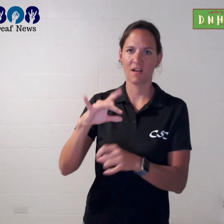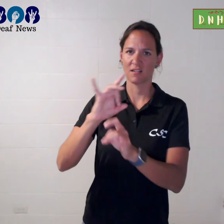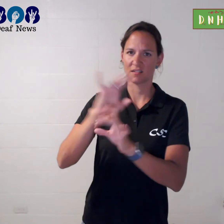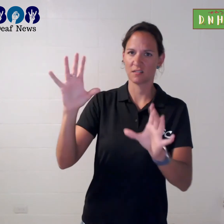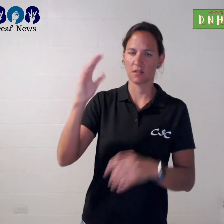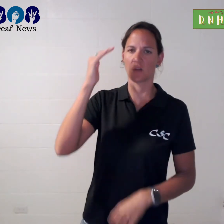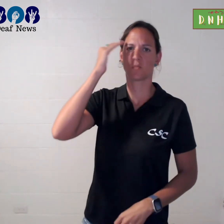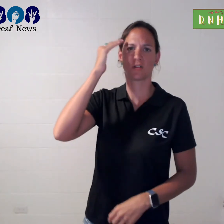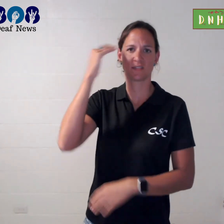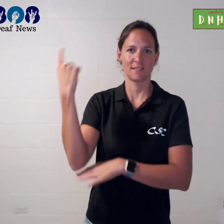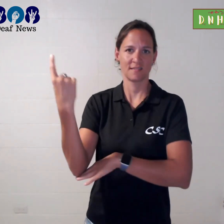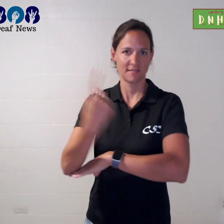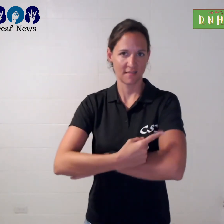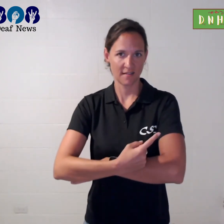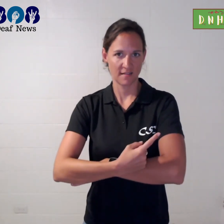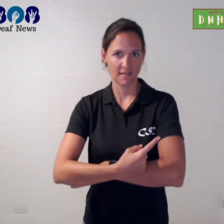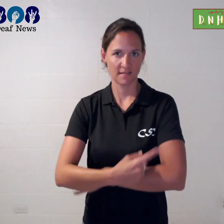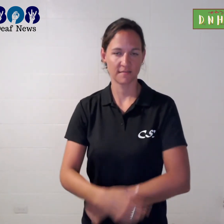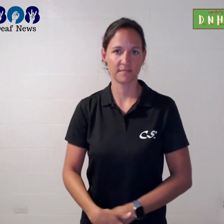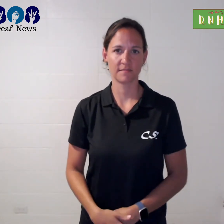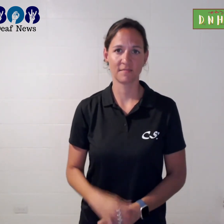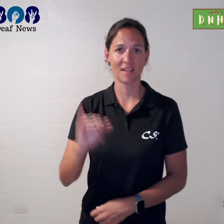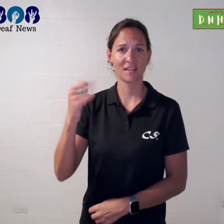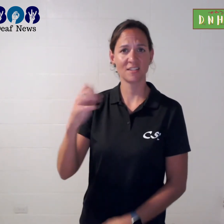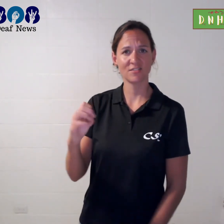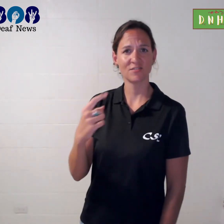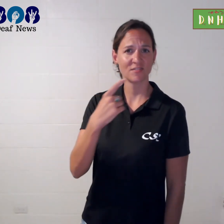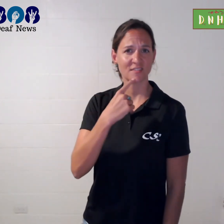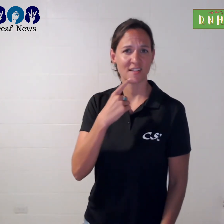National Gun Violence Awareness Day.